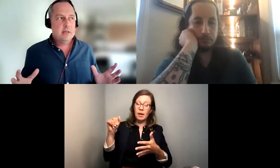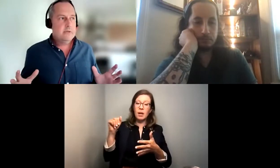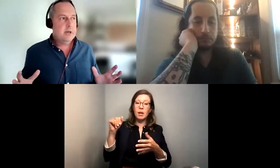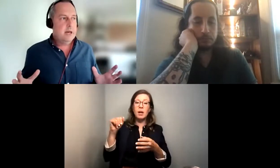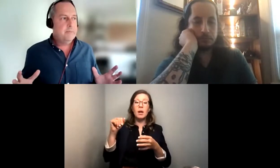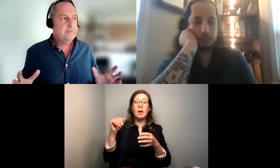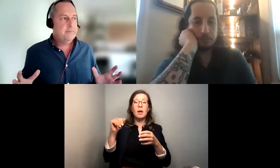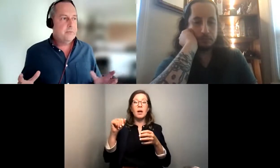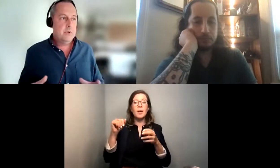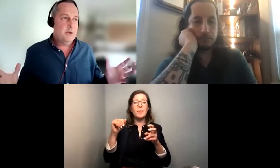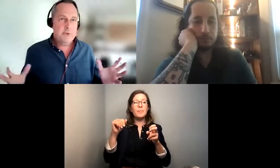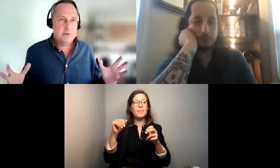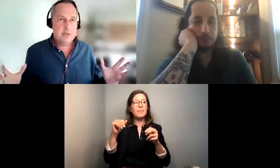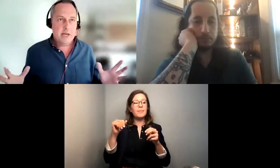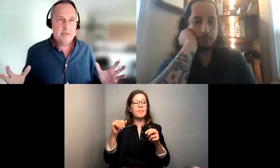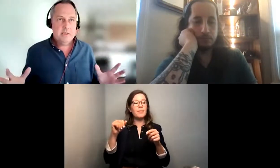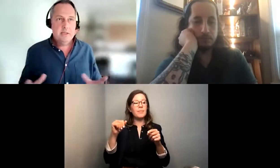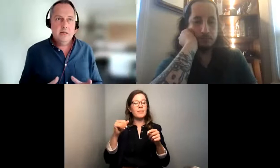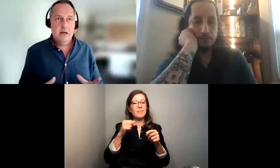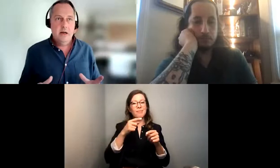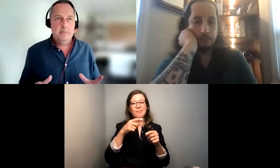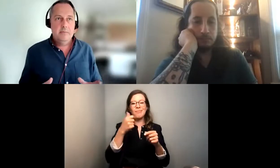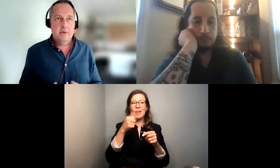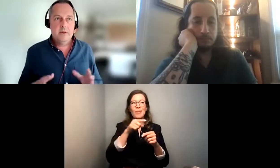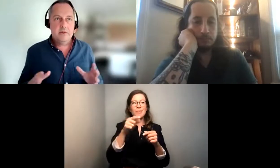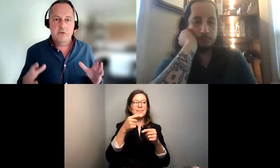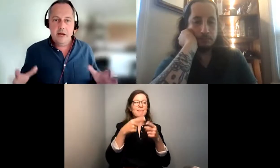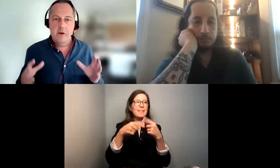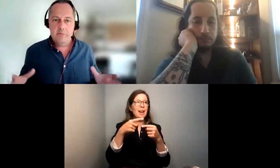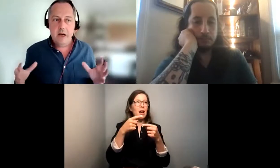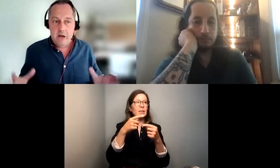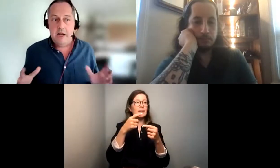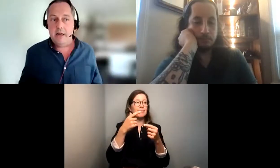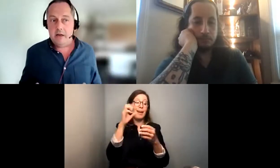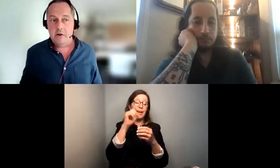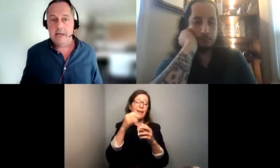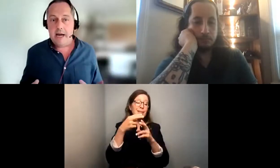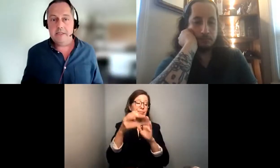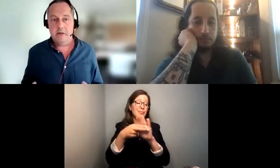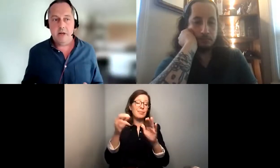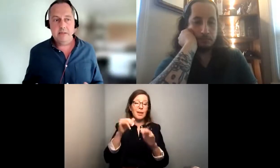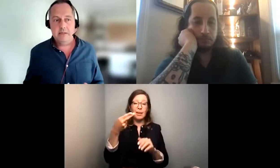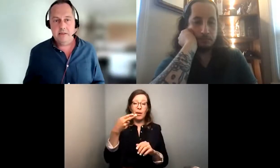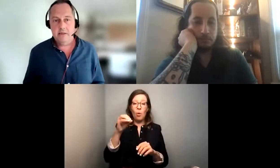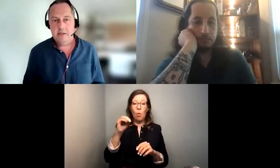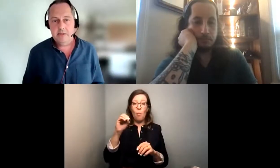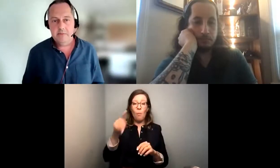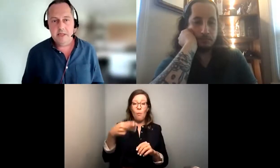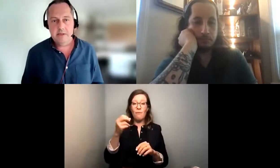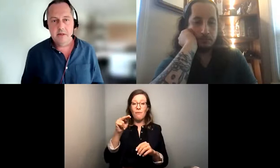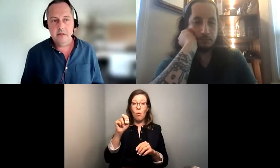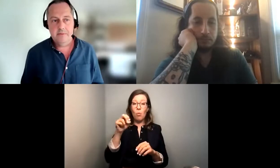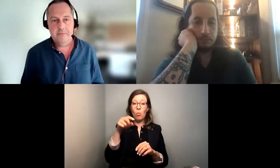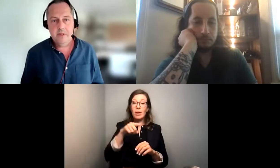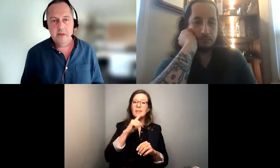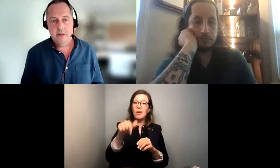these kind of homophones, I guess, sort of like are an added complexity that the system needs